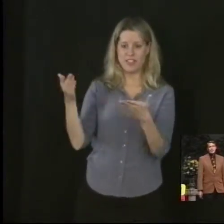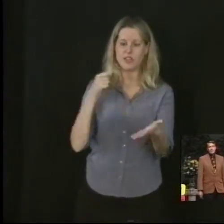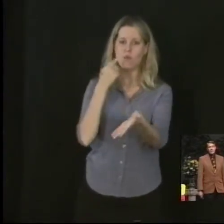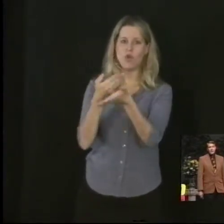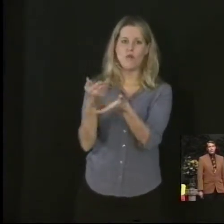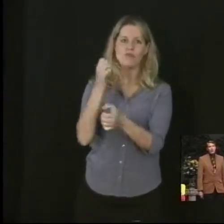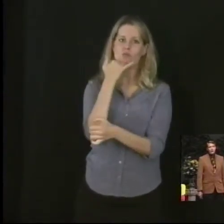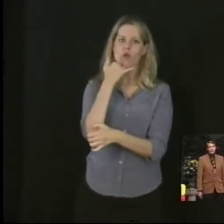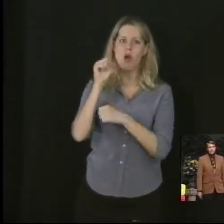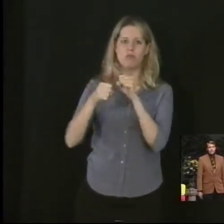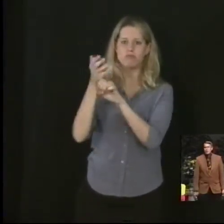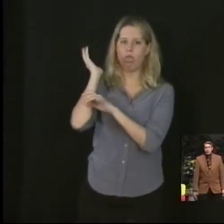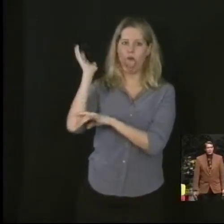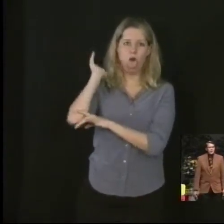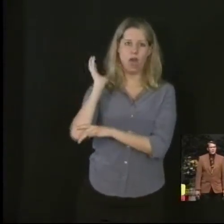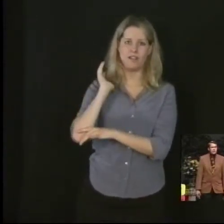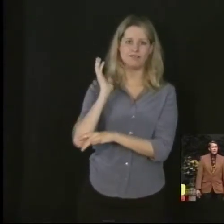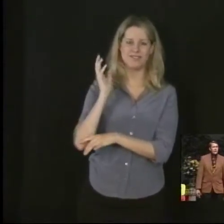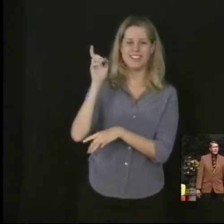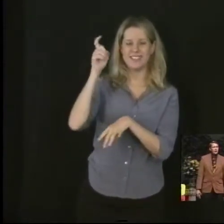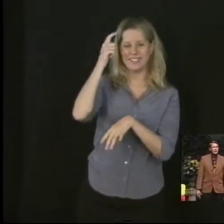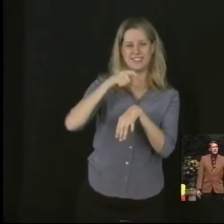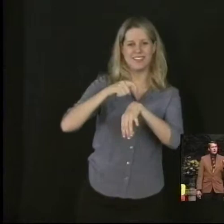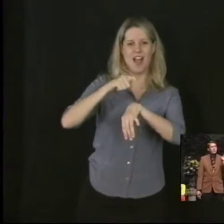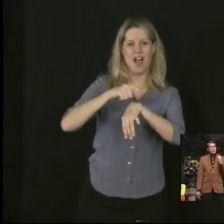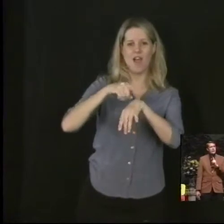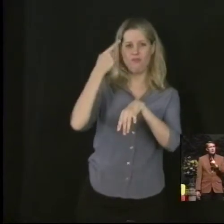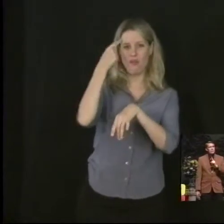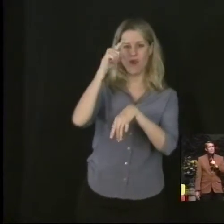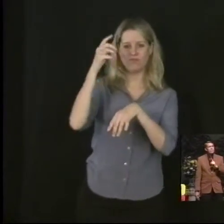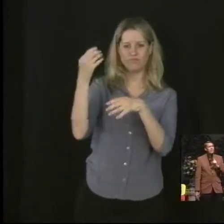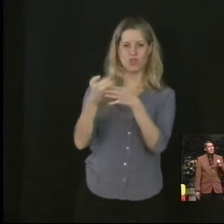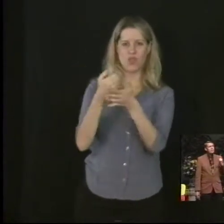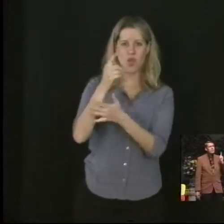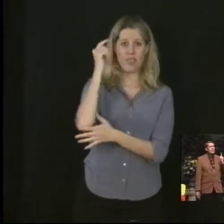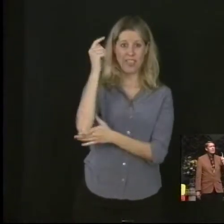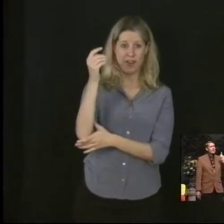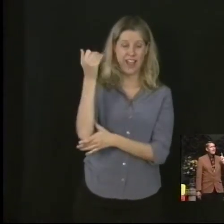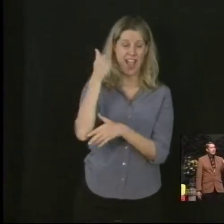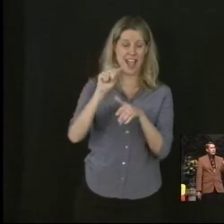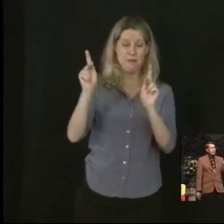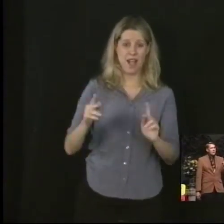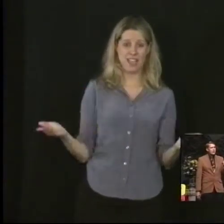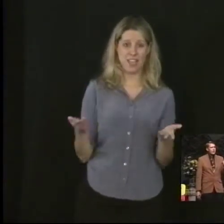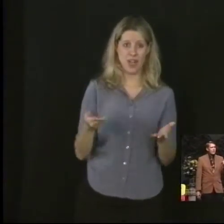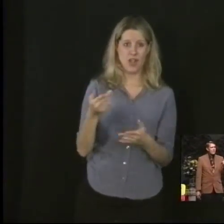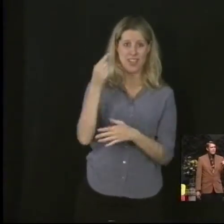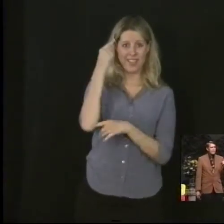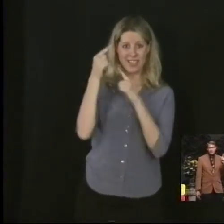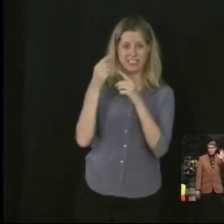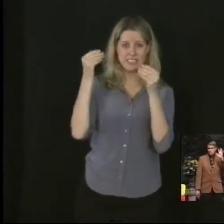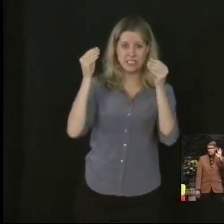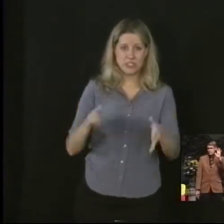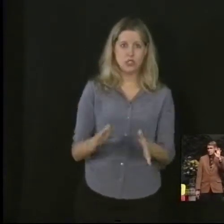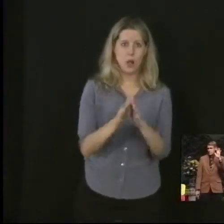it's about time you get a new theory. Is there anybody here who thinks teachers or textbooks should be allowed to deliberately lie to students for any reason?